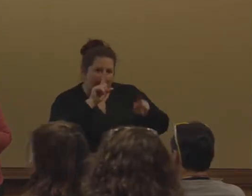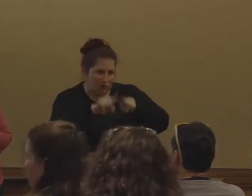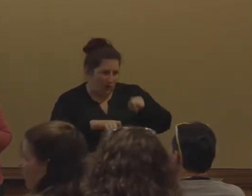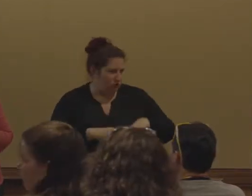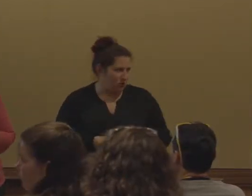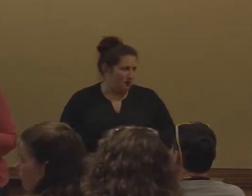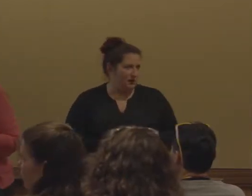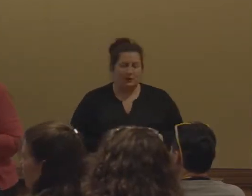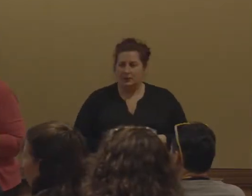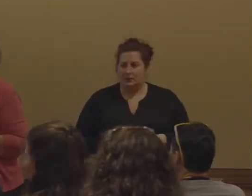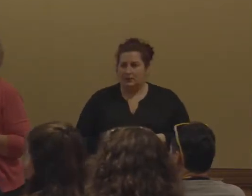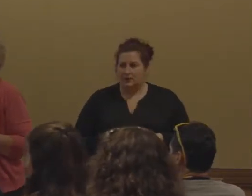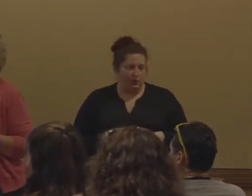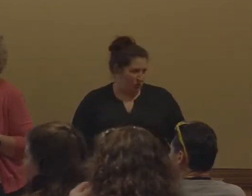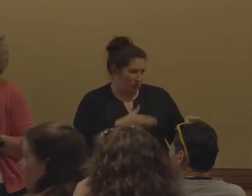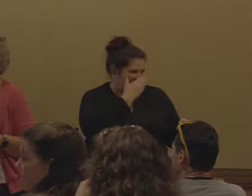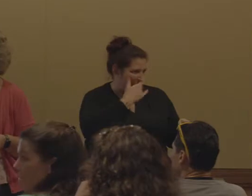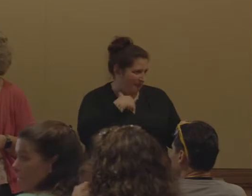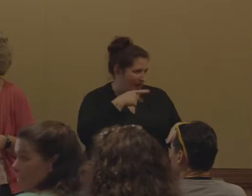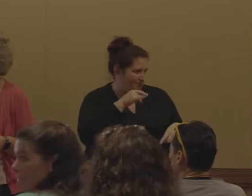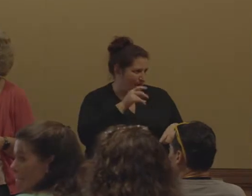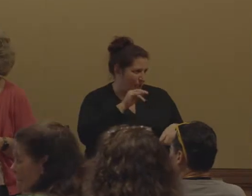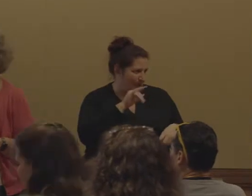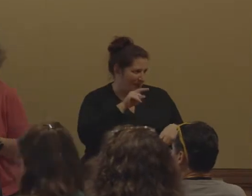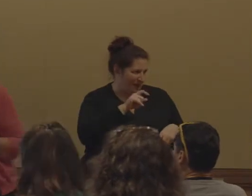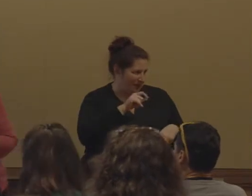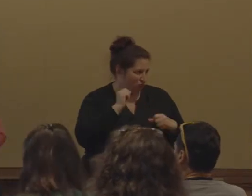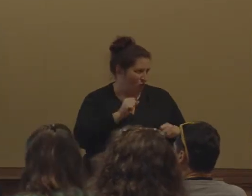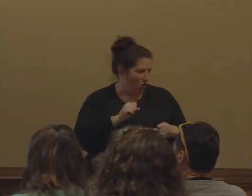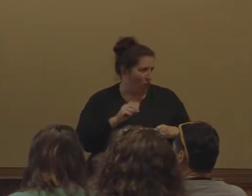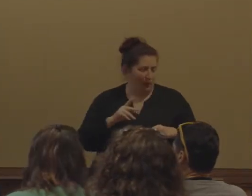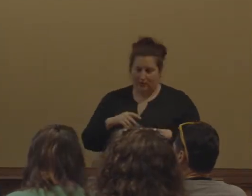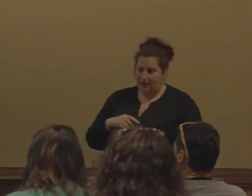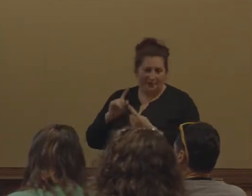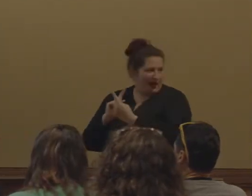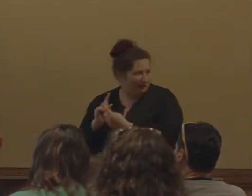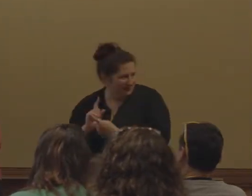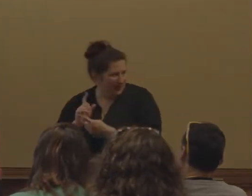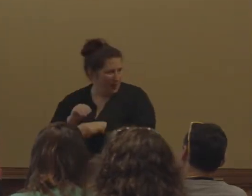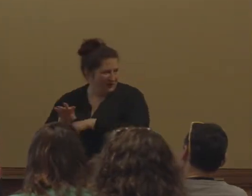question. So let's start about voc rehab. What is voc rehab?